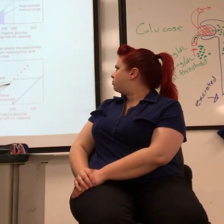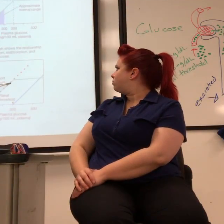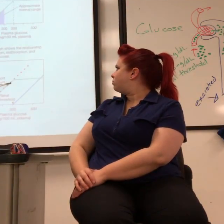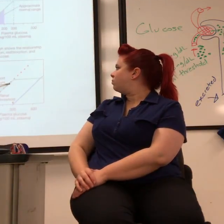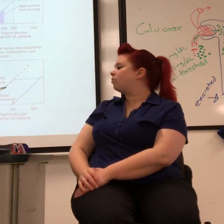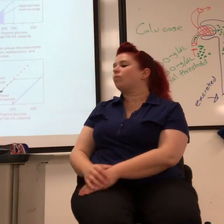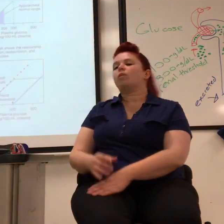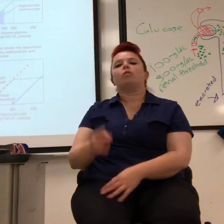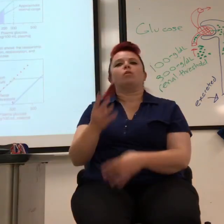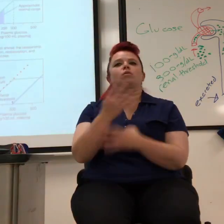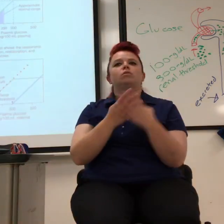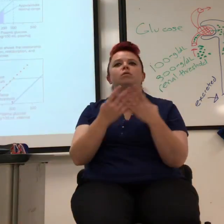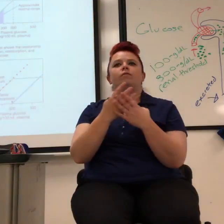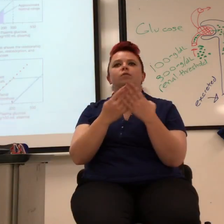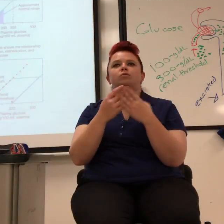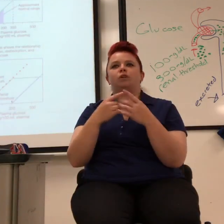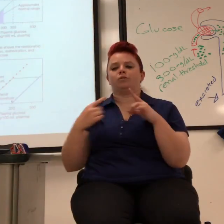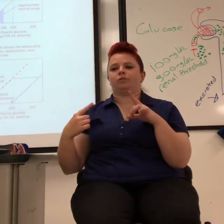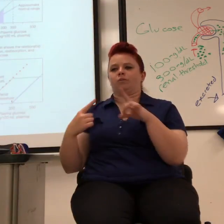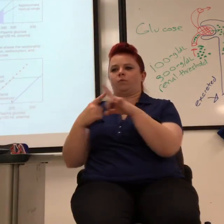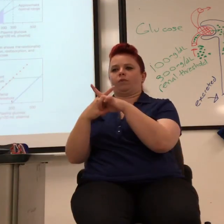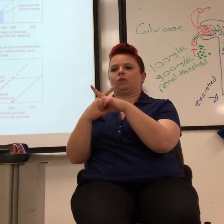filtration overlaps